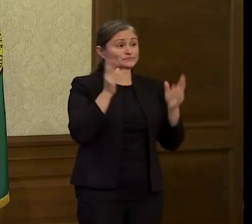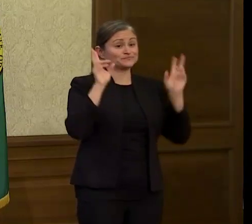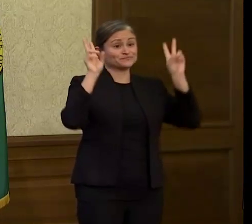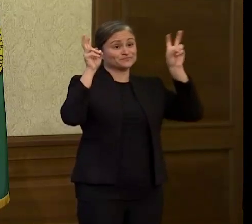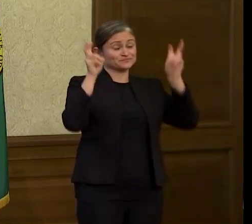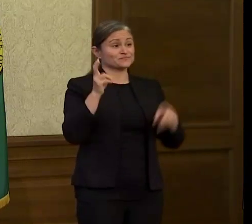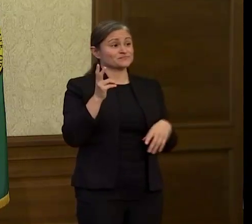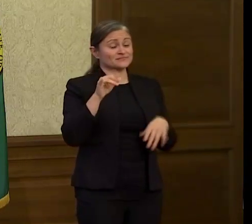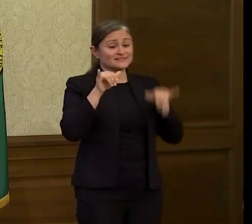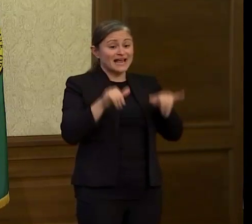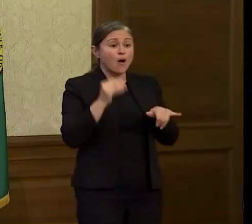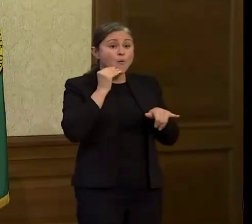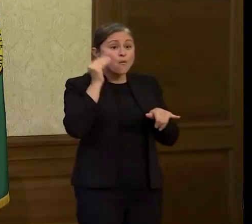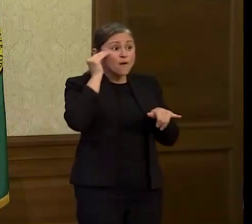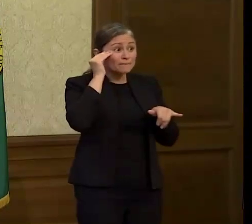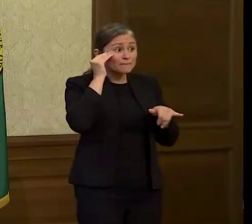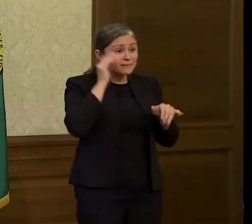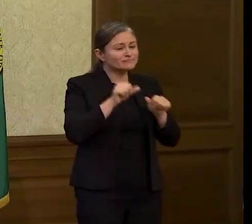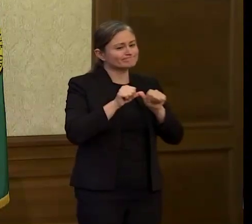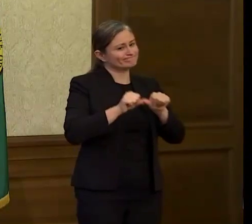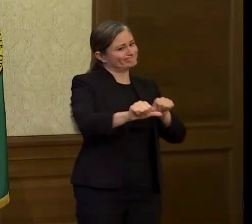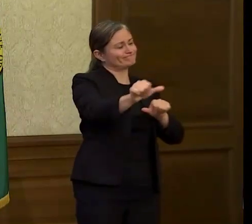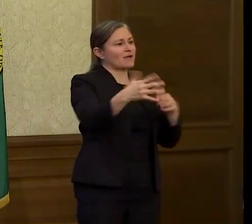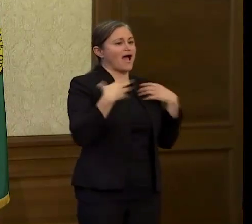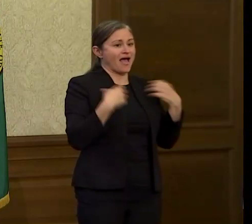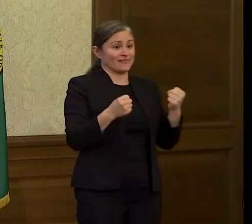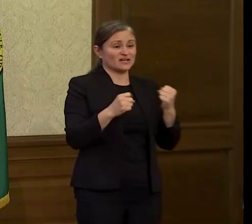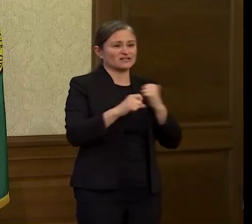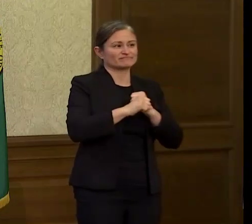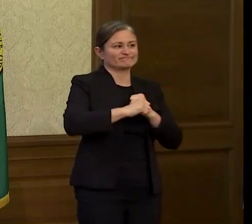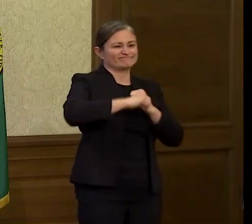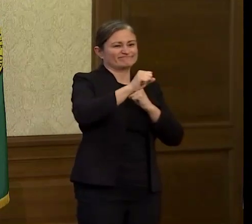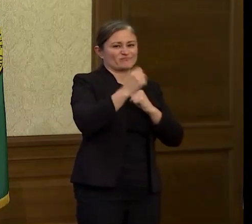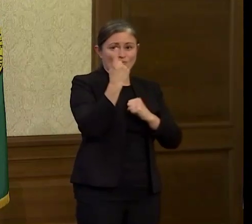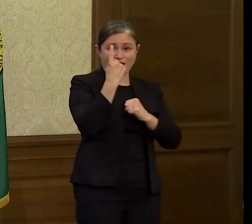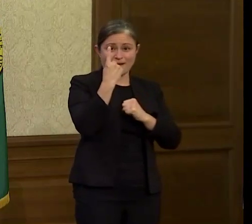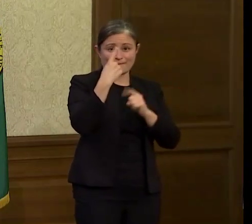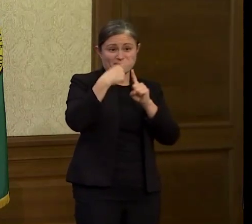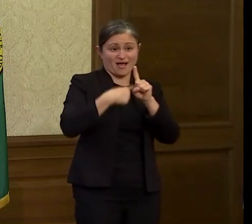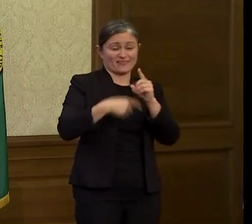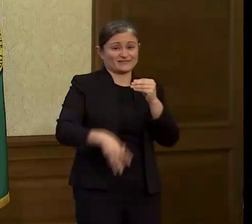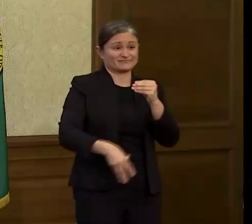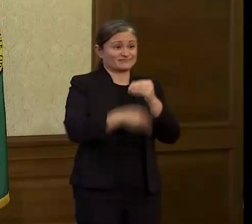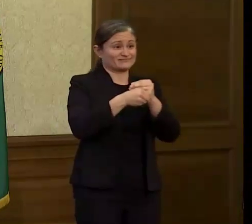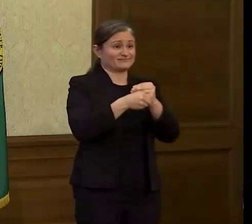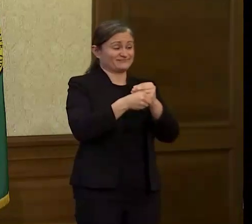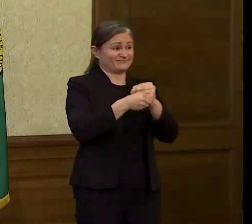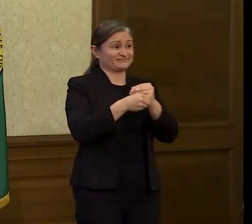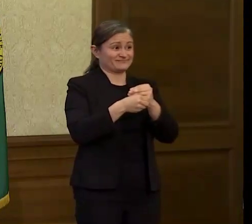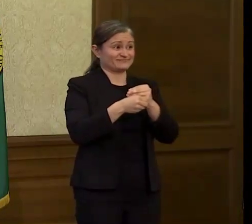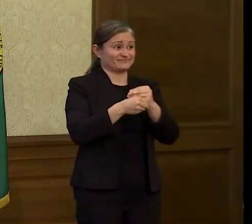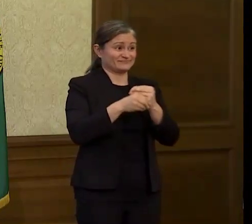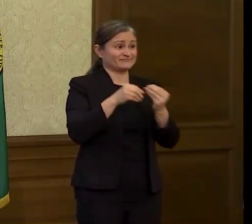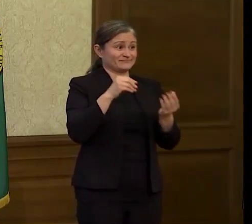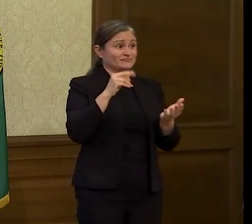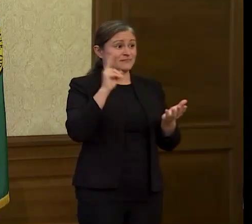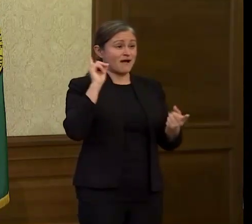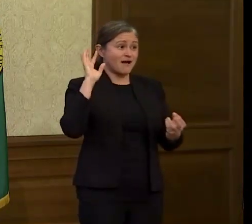Healthy initiative for an additional month. This order will now be in place through May 4th.